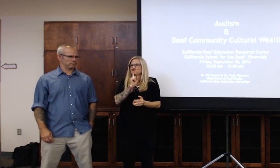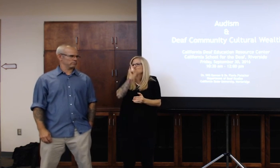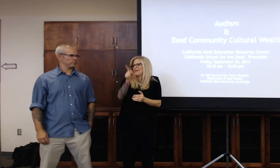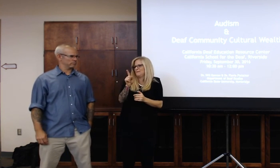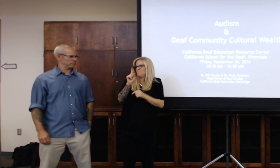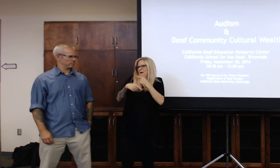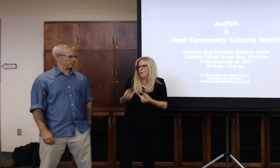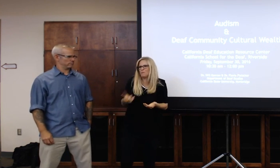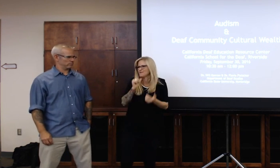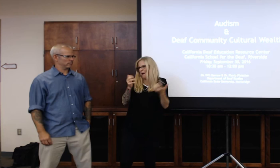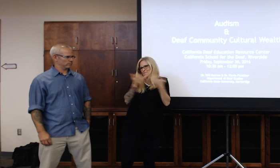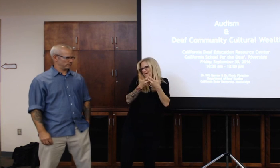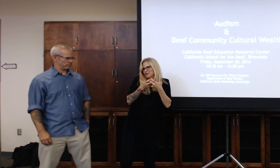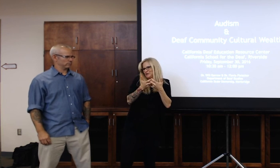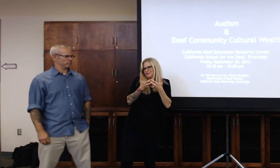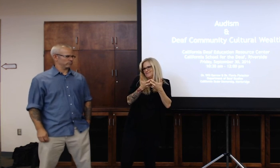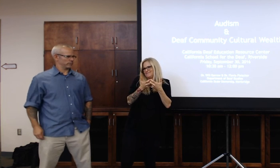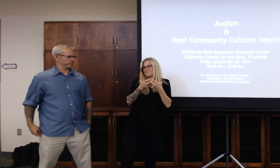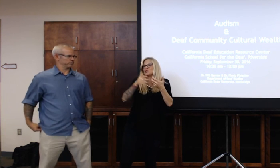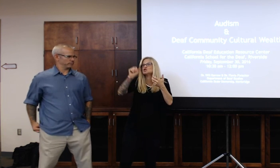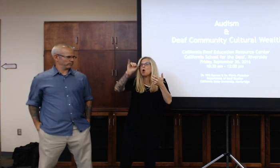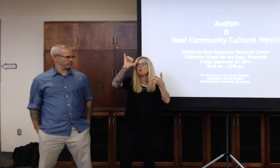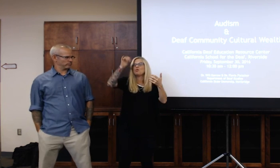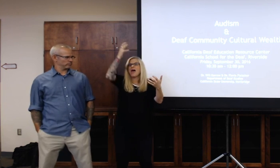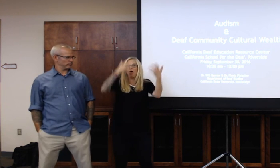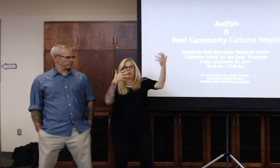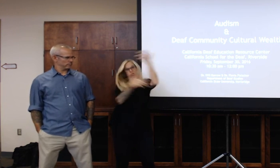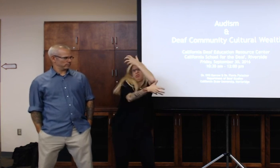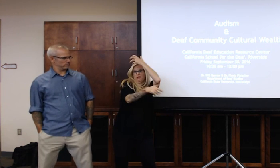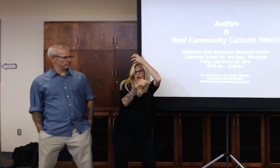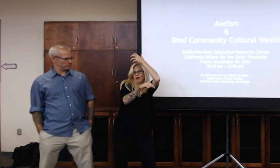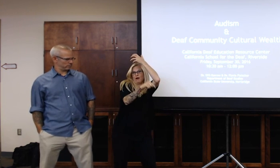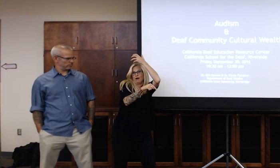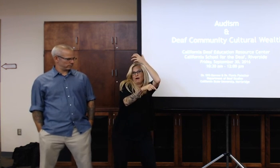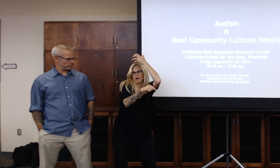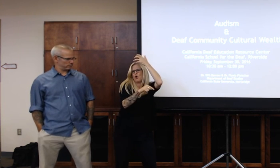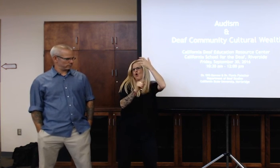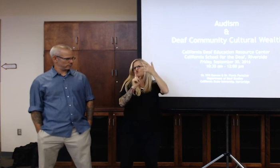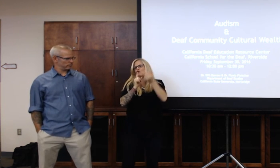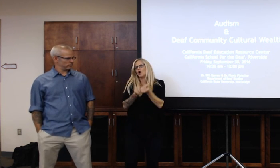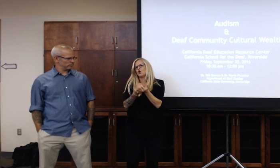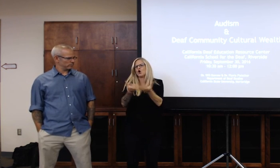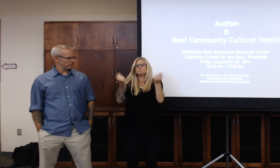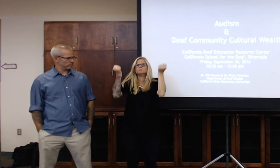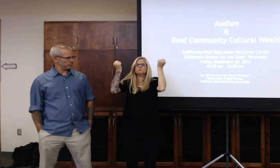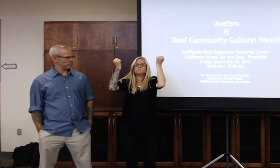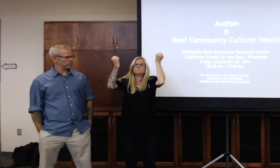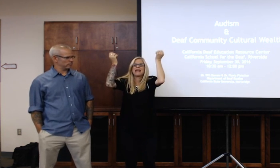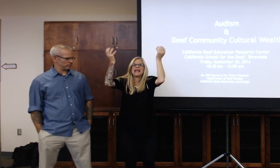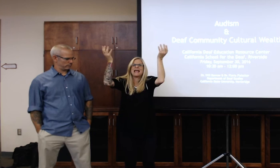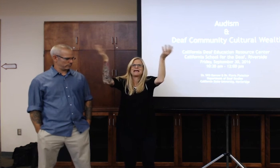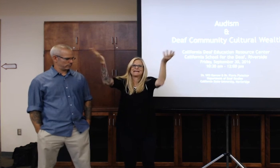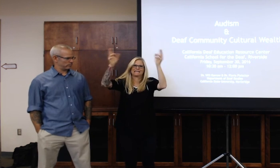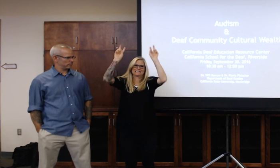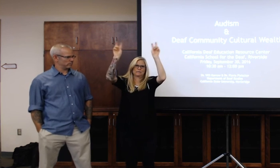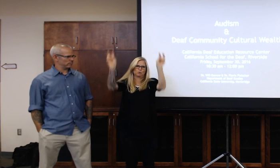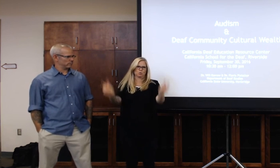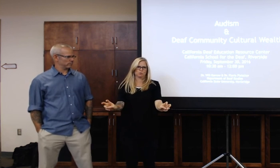are, what they are really about. It really does not match their ideal of that. So that misinterpretation causes so many